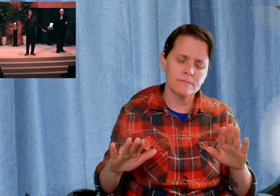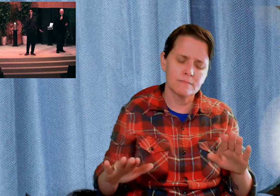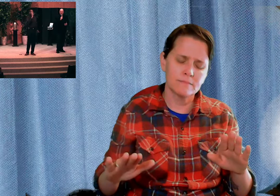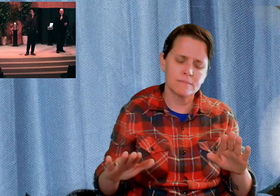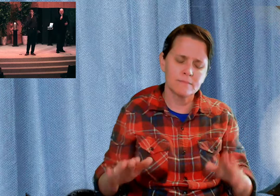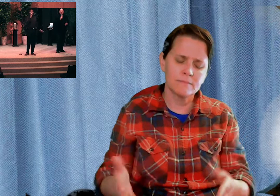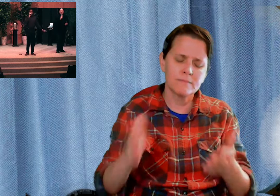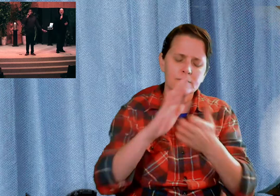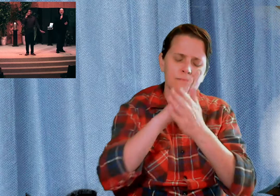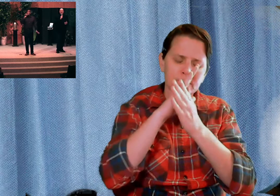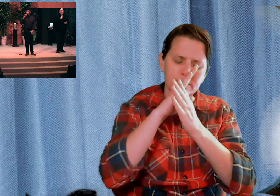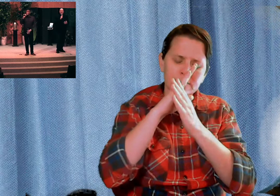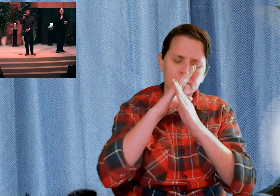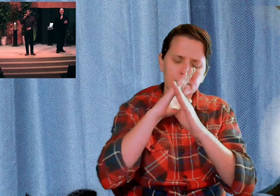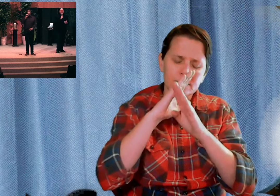still. Be still.